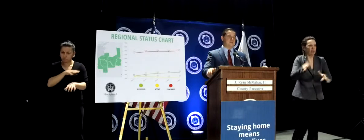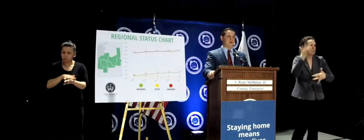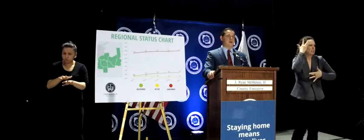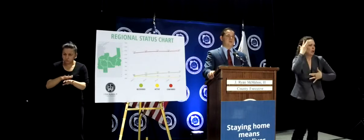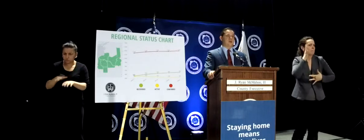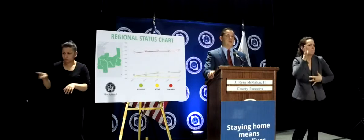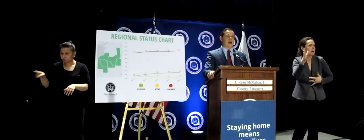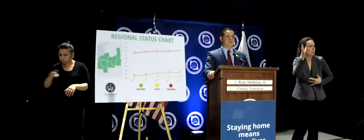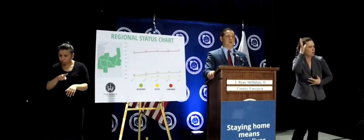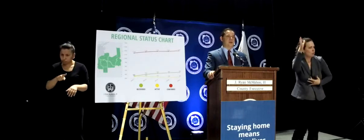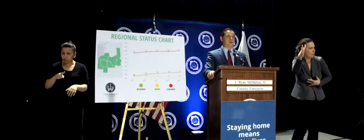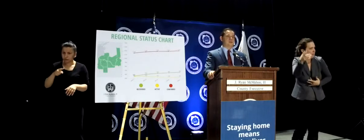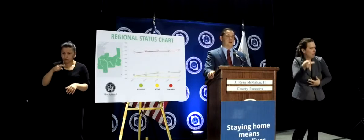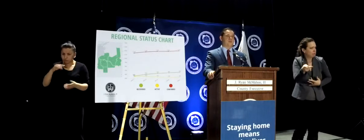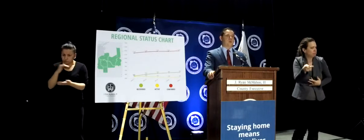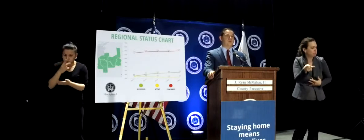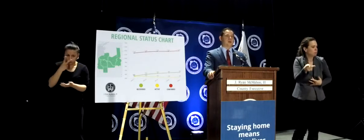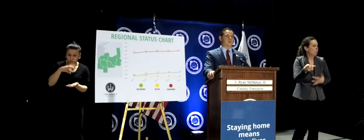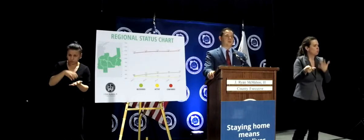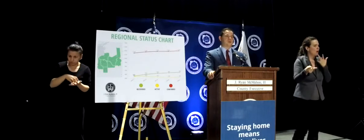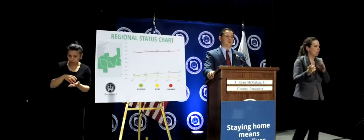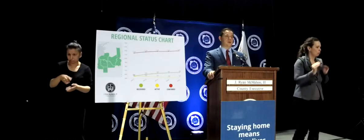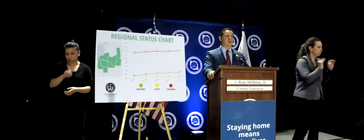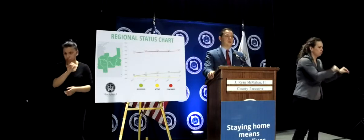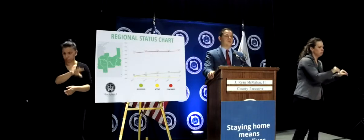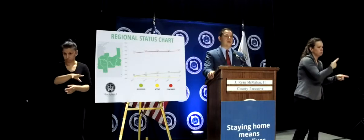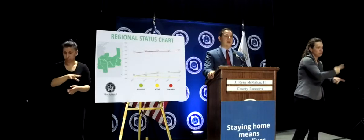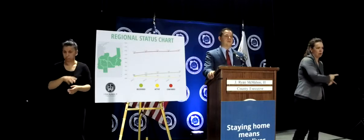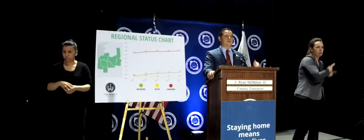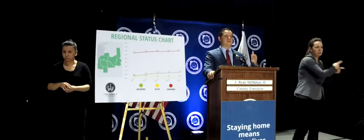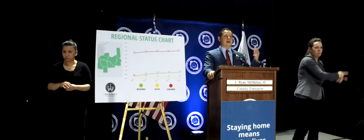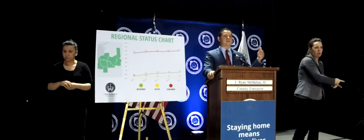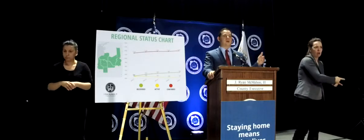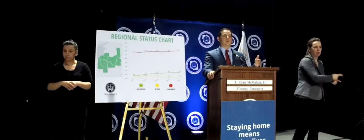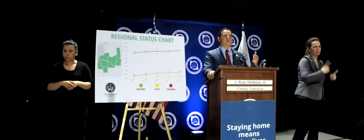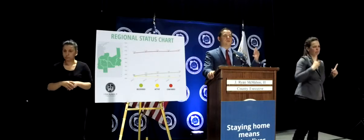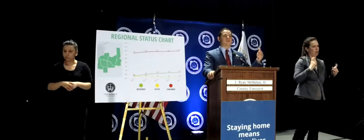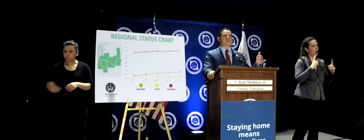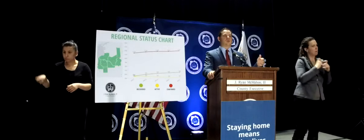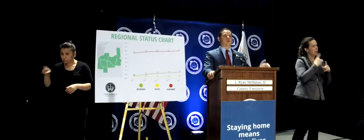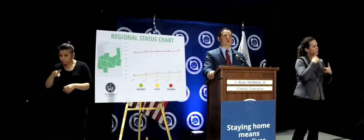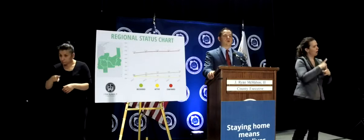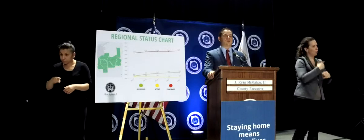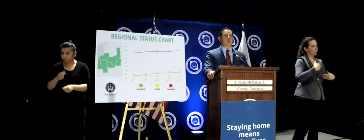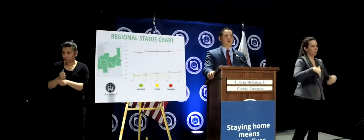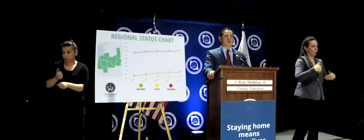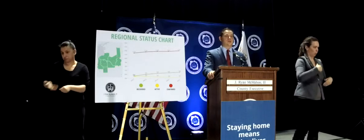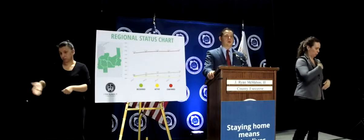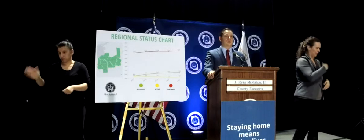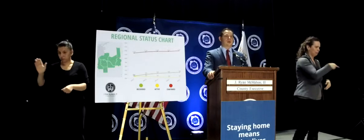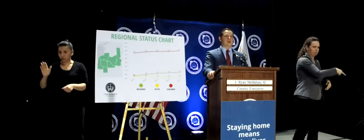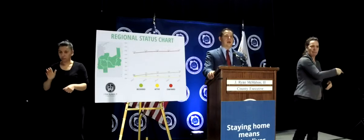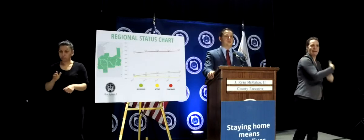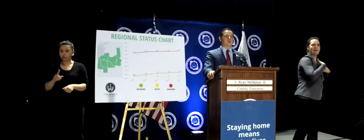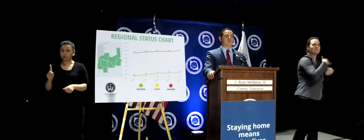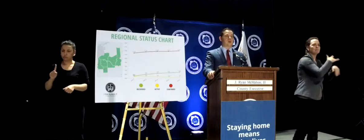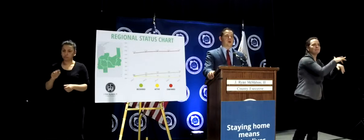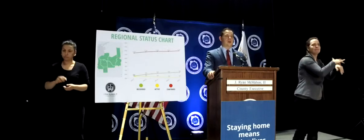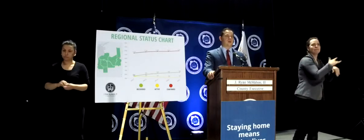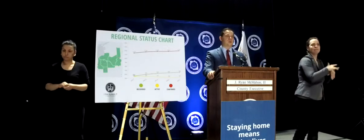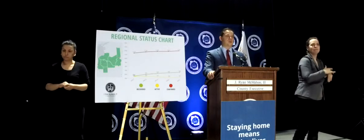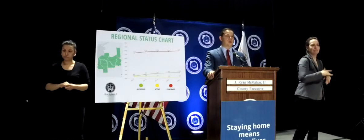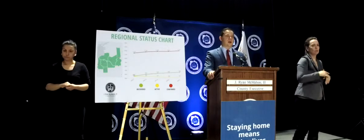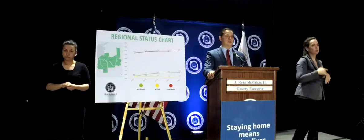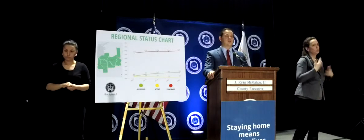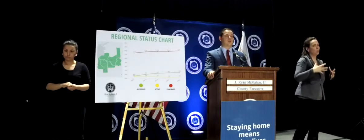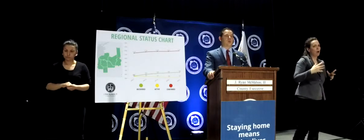same time. Very complicated stuff, but we've been able to do it. We have these slots available to essential workers, and certainly as we start